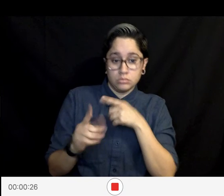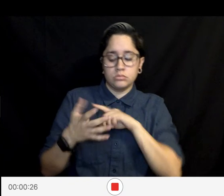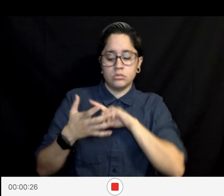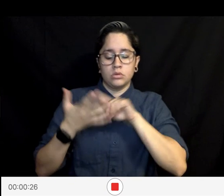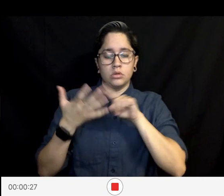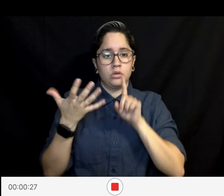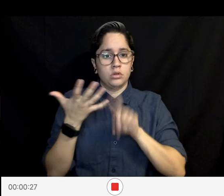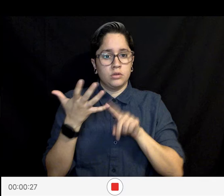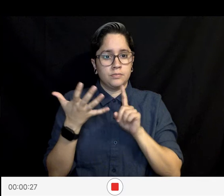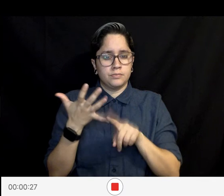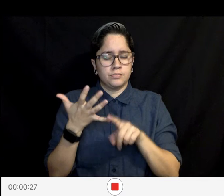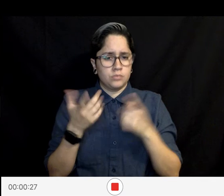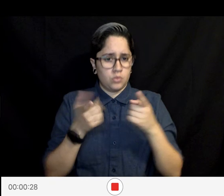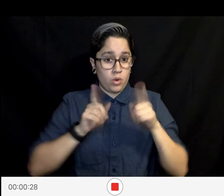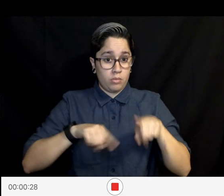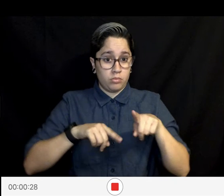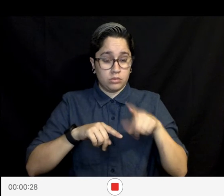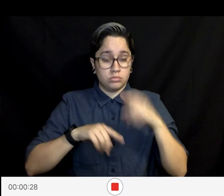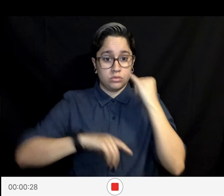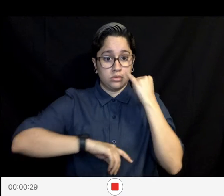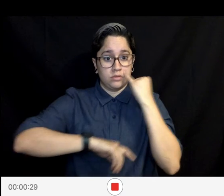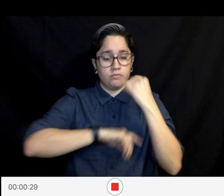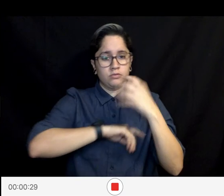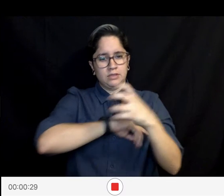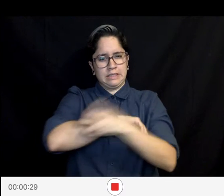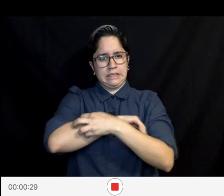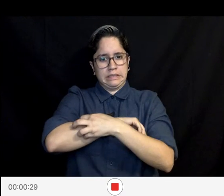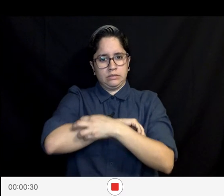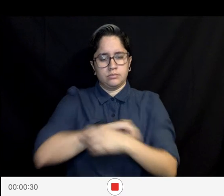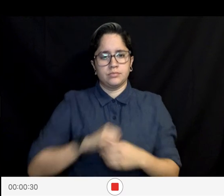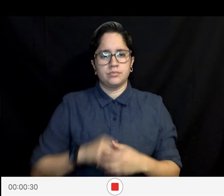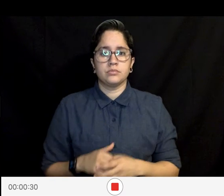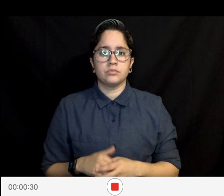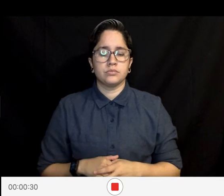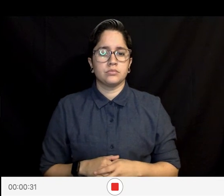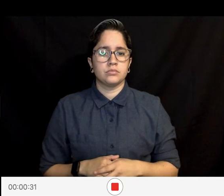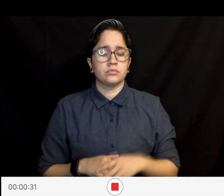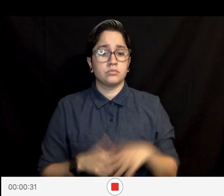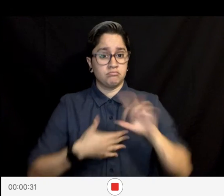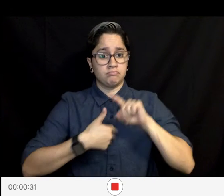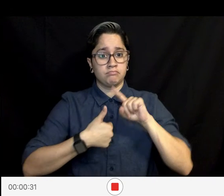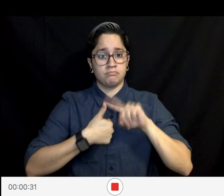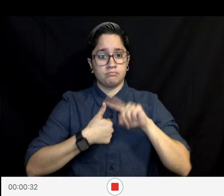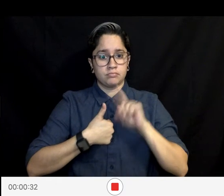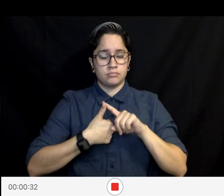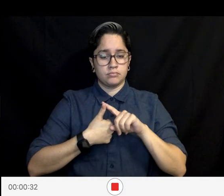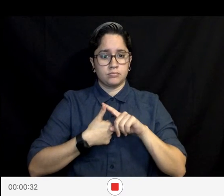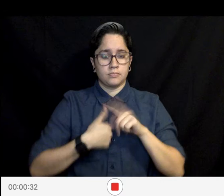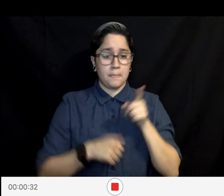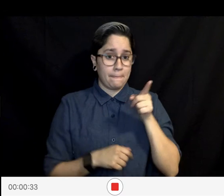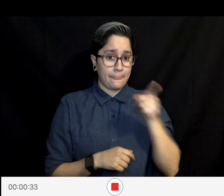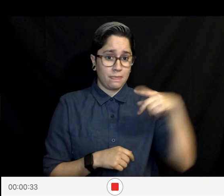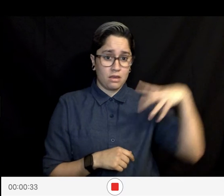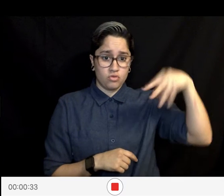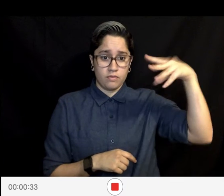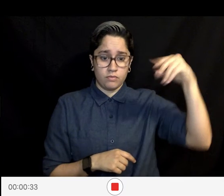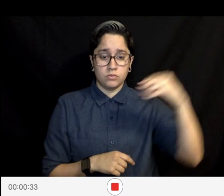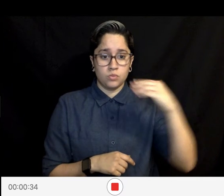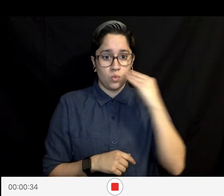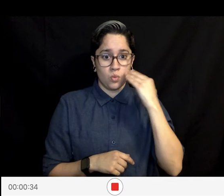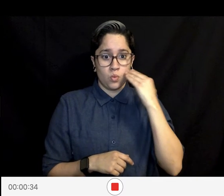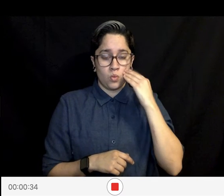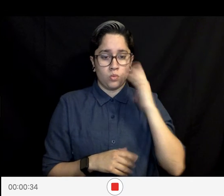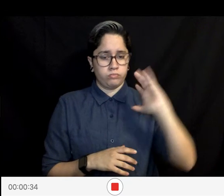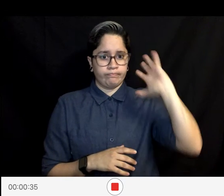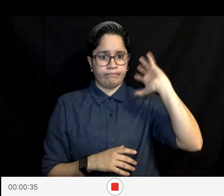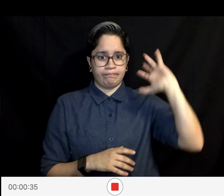overview, jellyfish are considered one of the oldest known multicellular organisms and are dated at